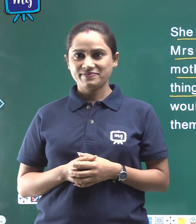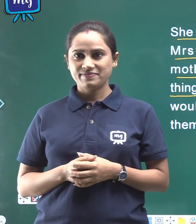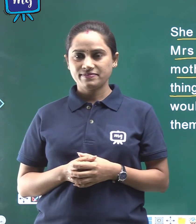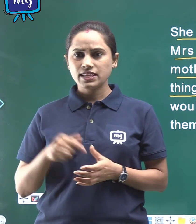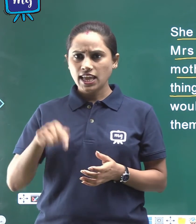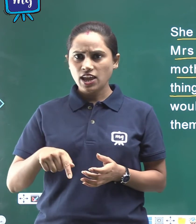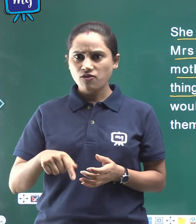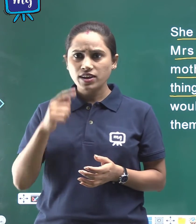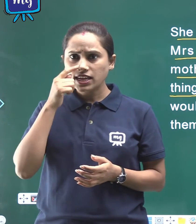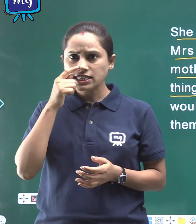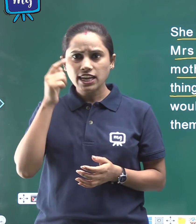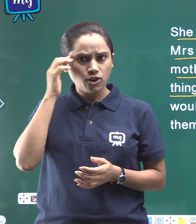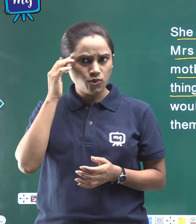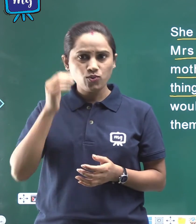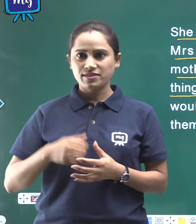If she knew